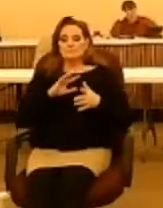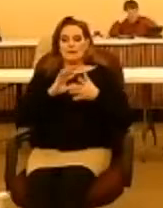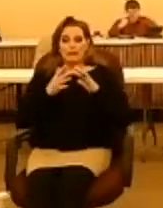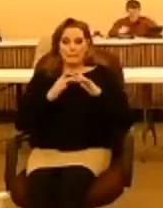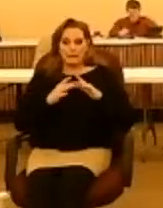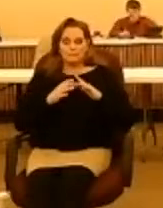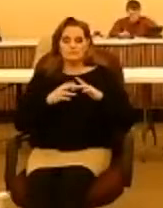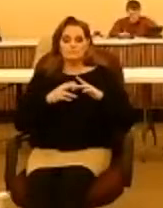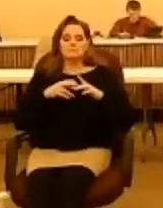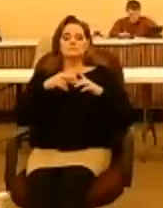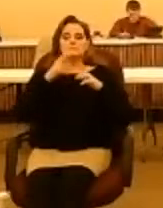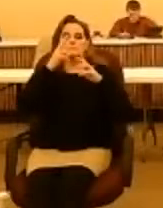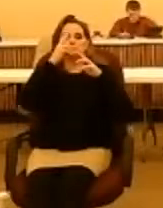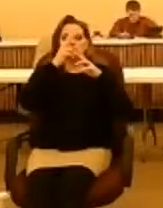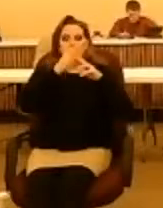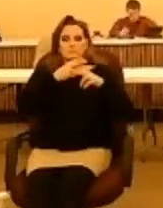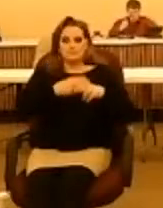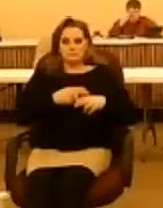Hearing none, please call the roll.